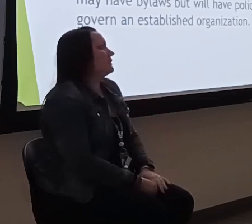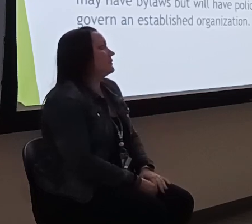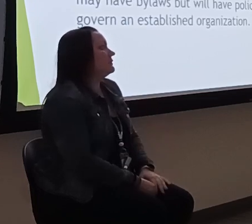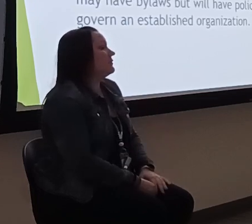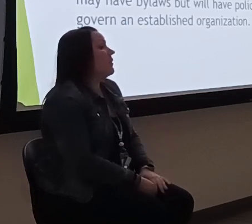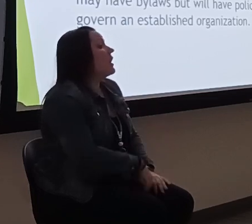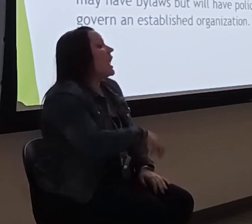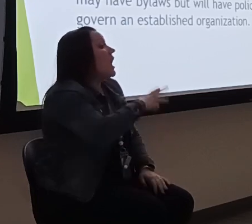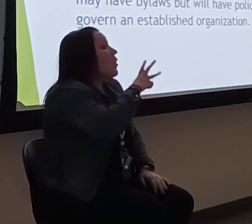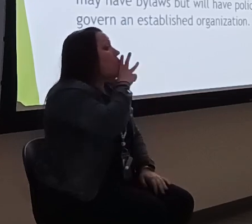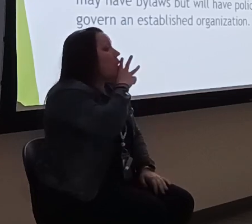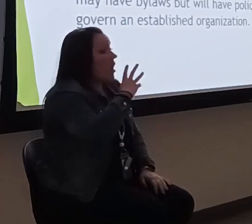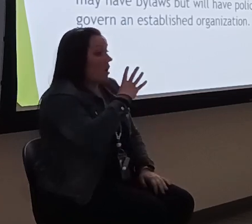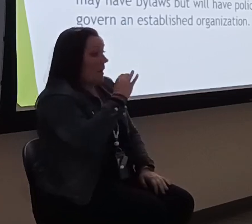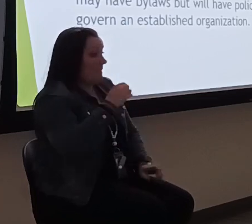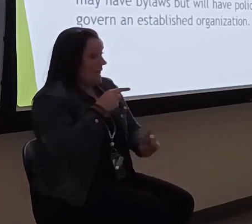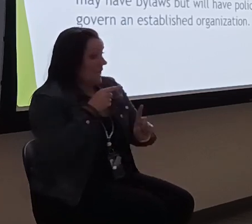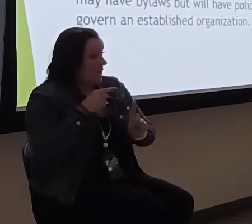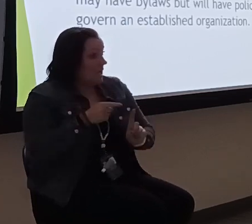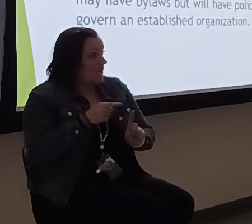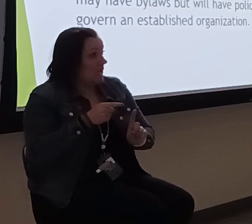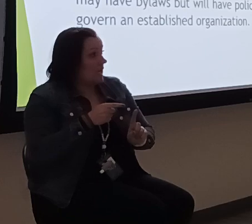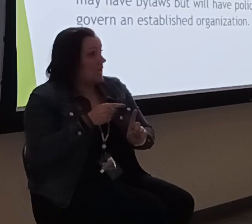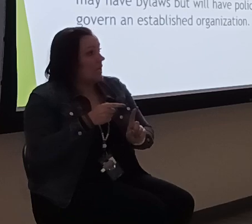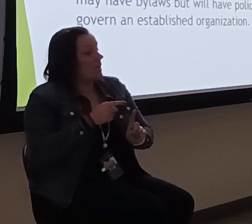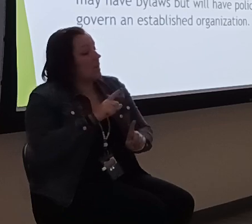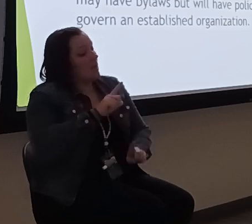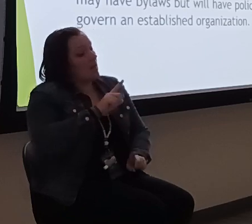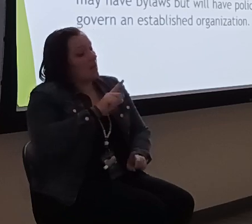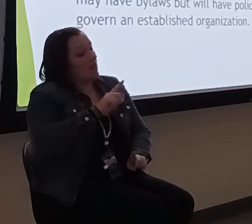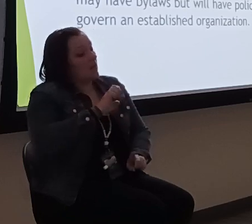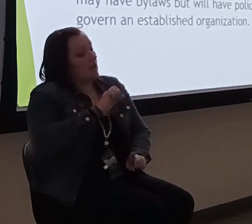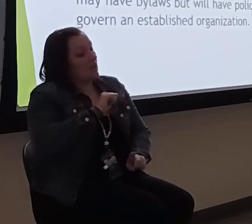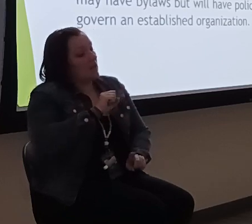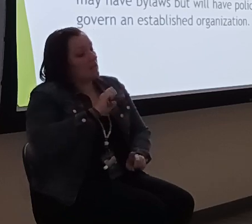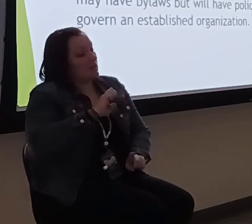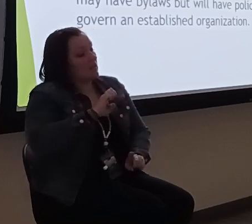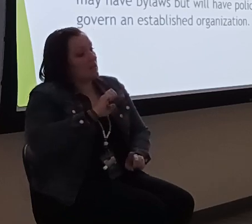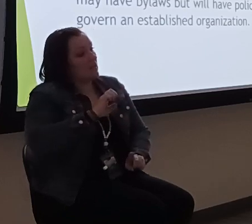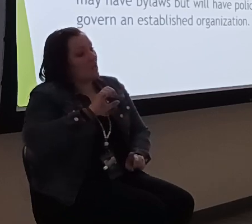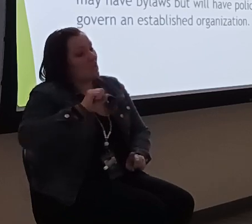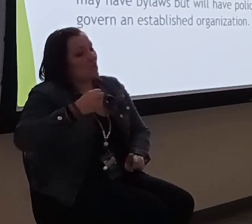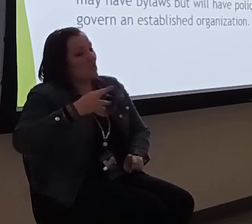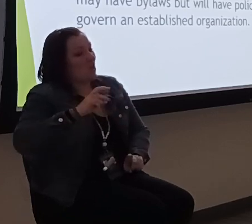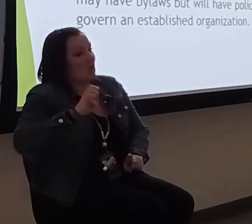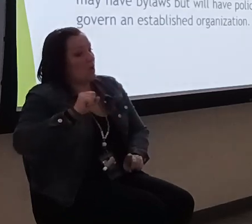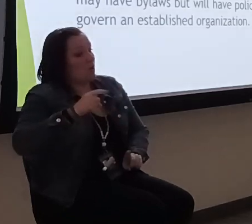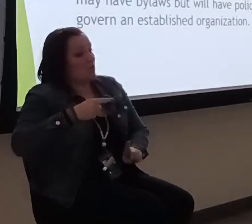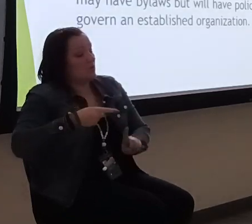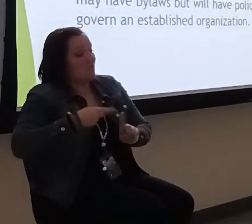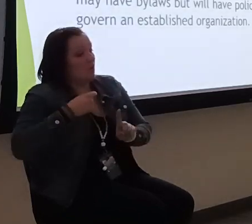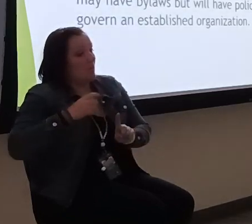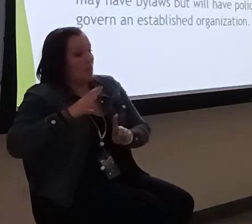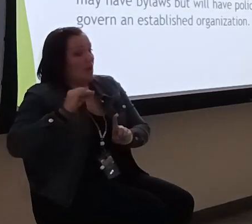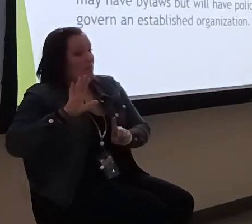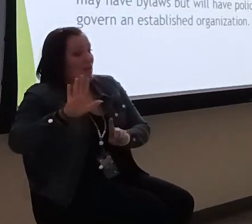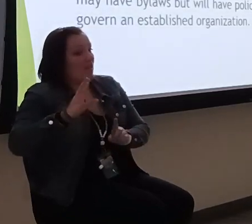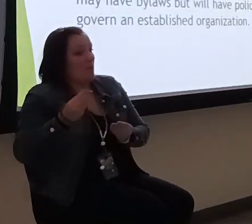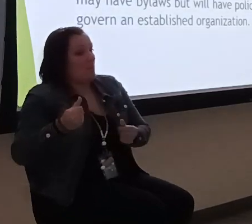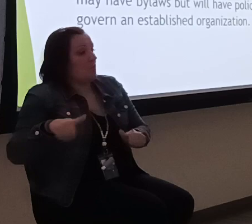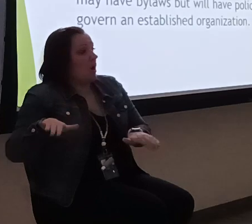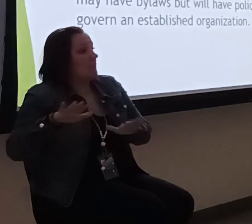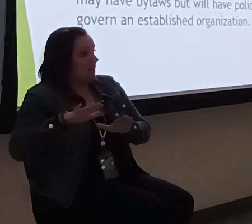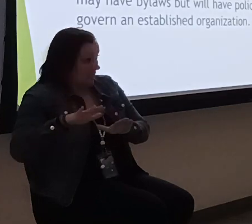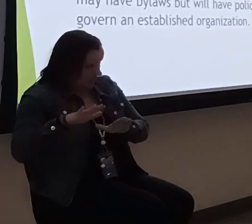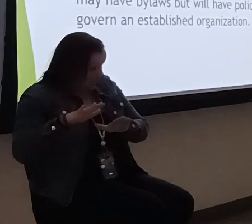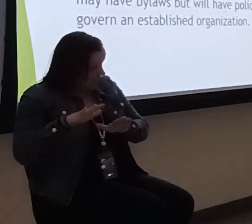A water company leases shares that are based on the company's property, aka